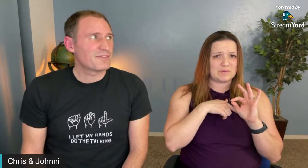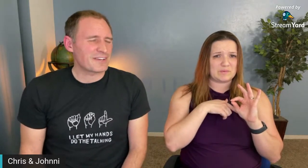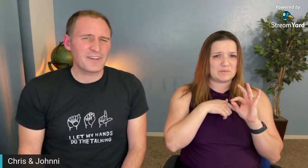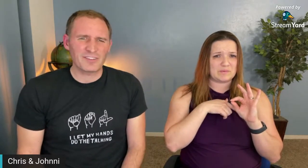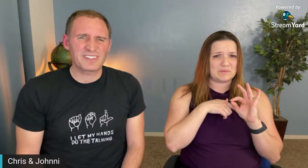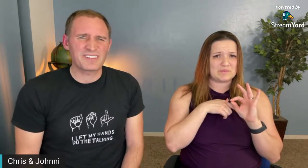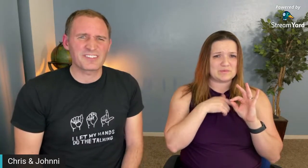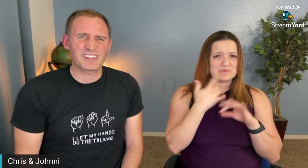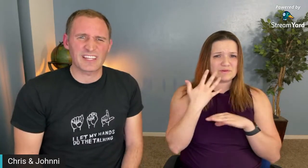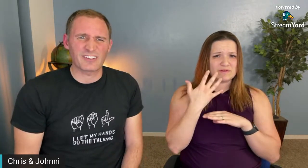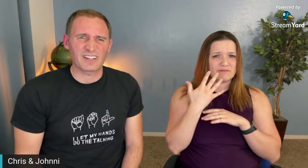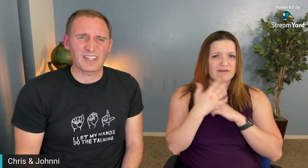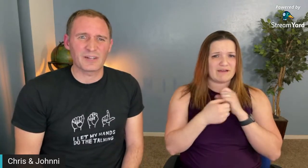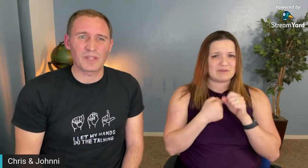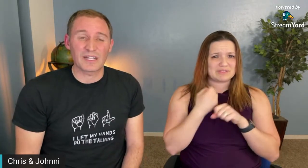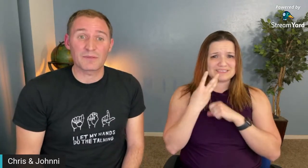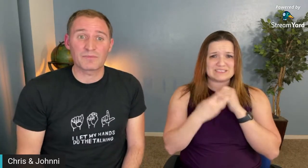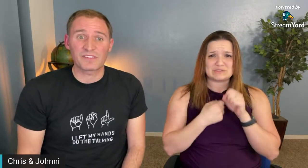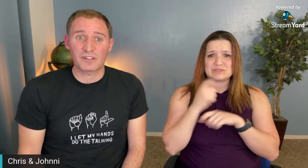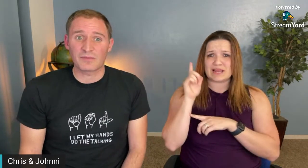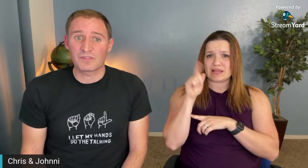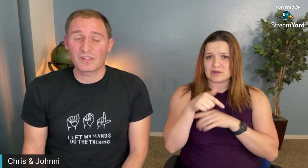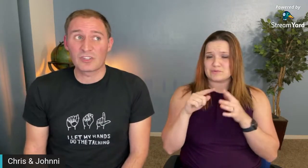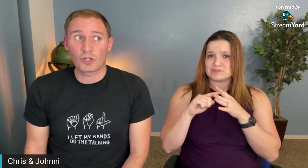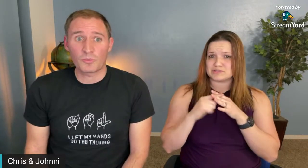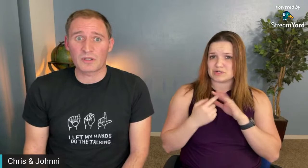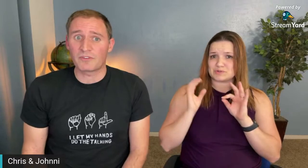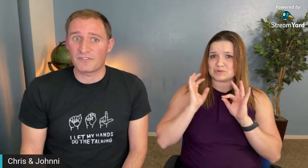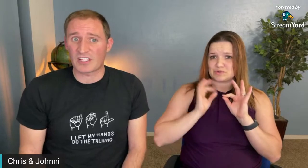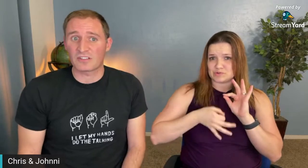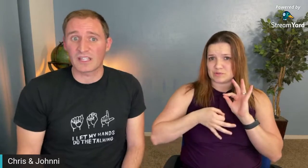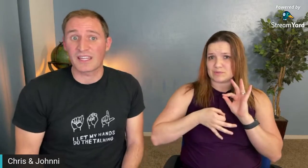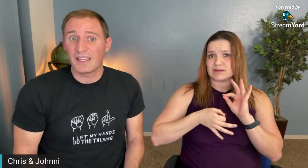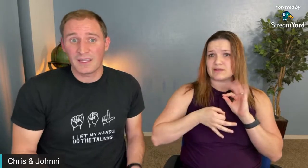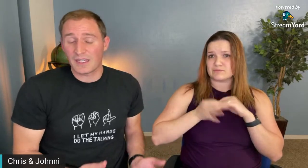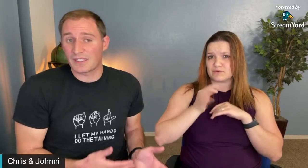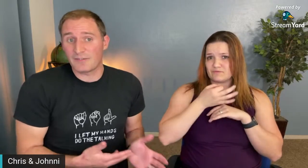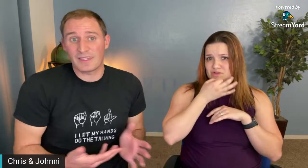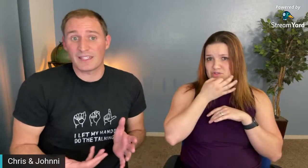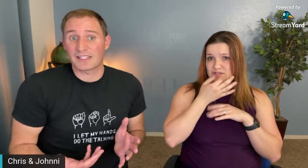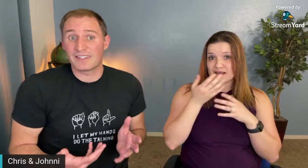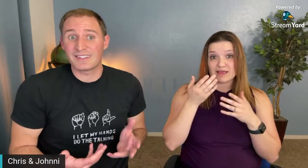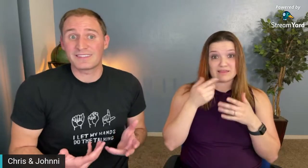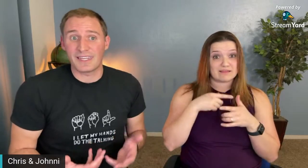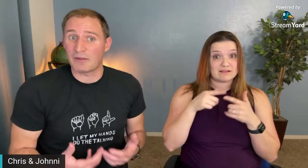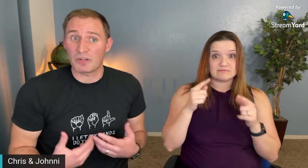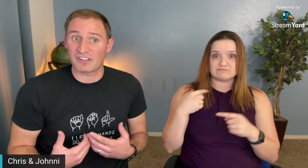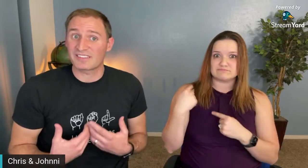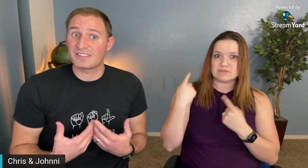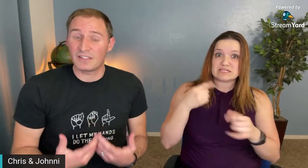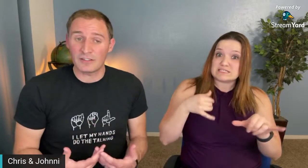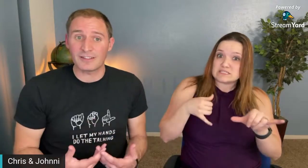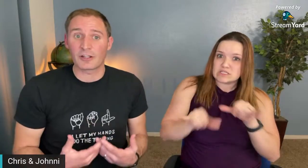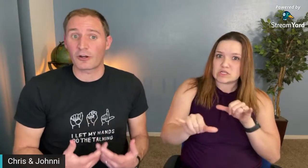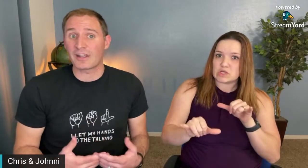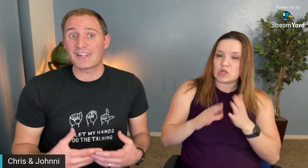like 5 or 6 years later, we ended up starting interpreting professionally. And even then, like to this day, we are still learning and